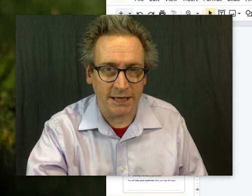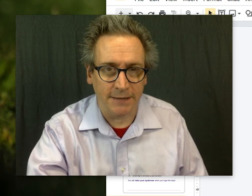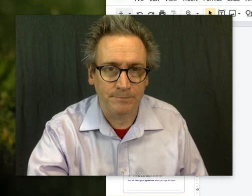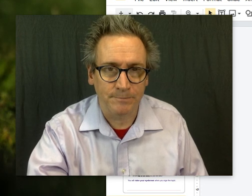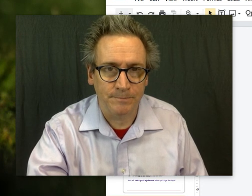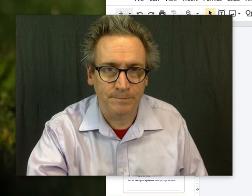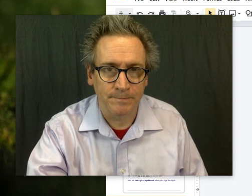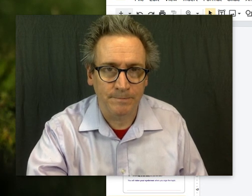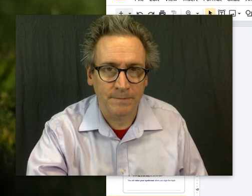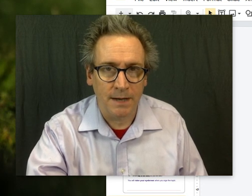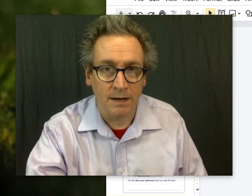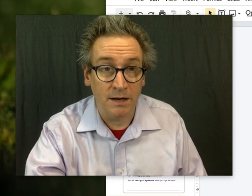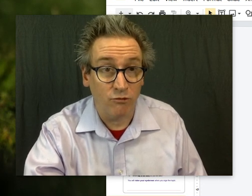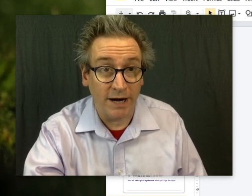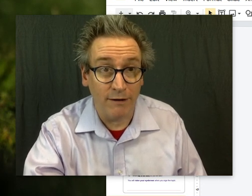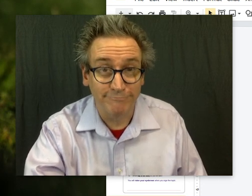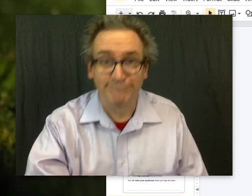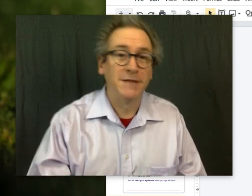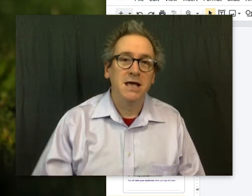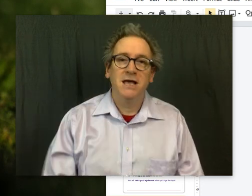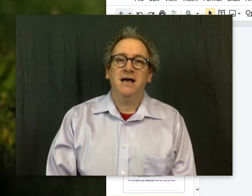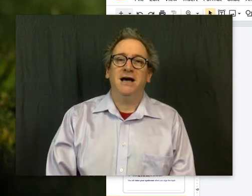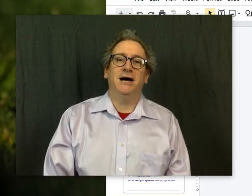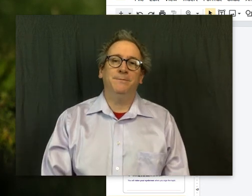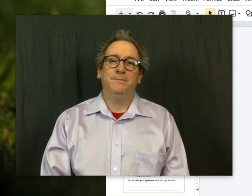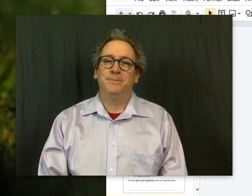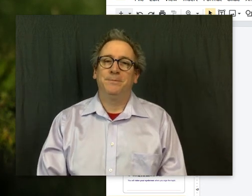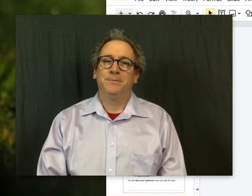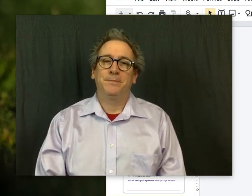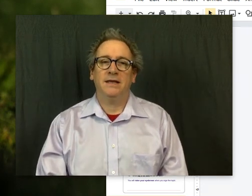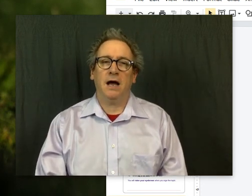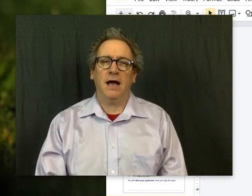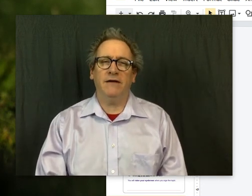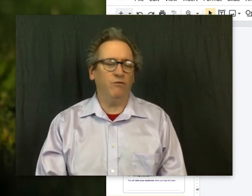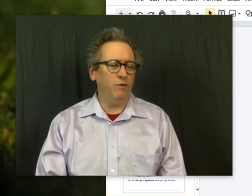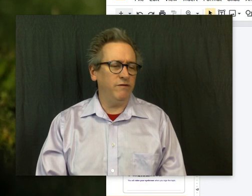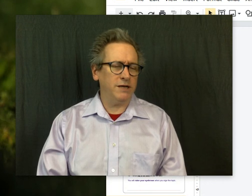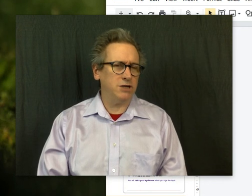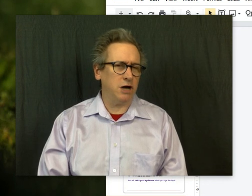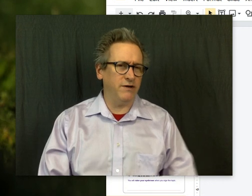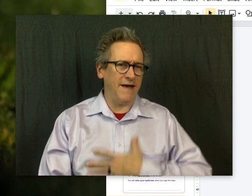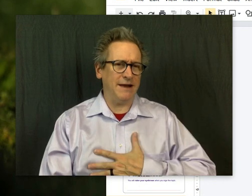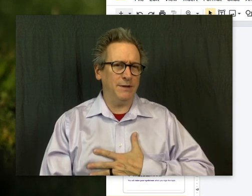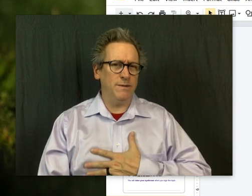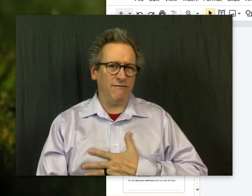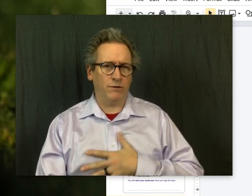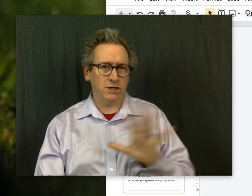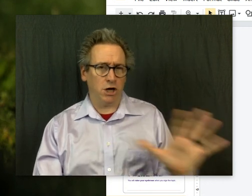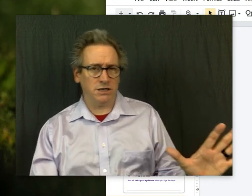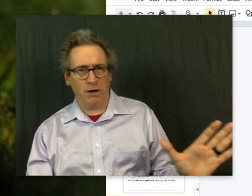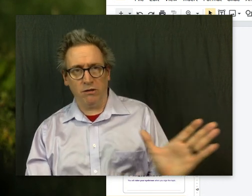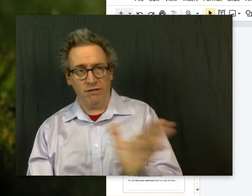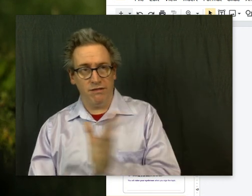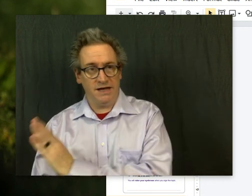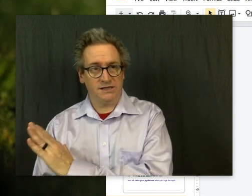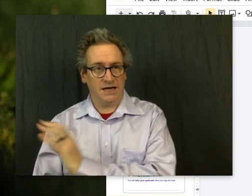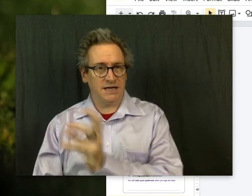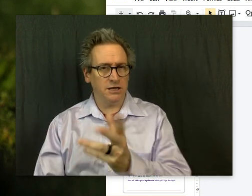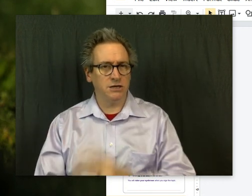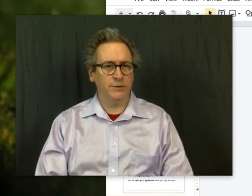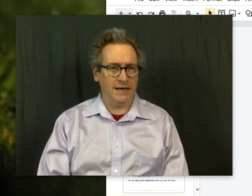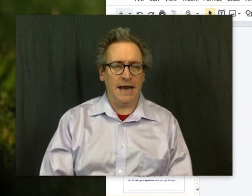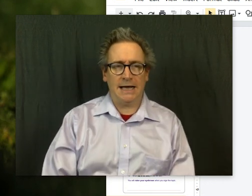second. Right now. If you had me, we may have already talked about this.